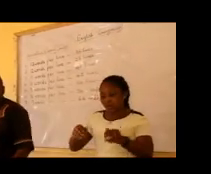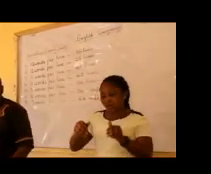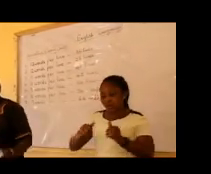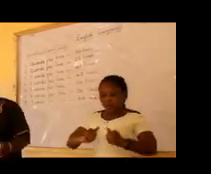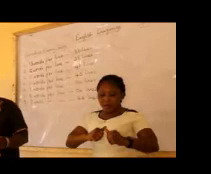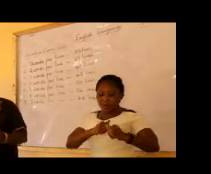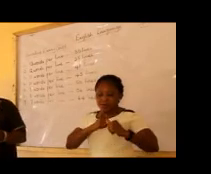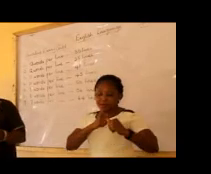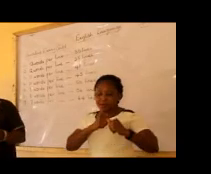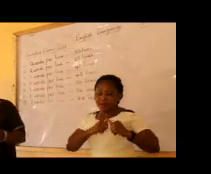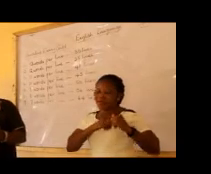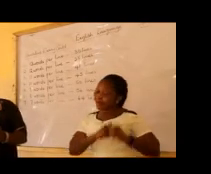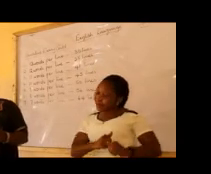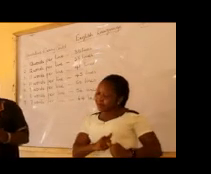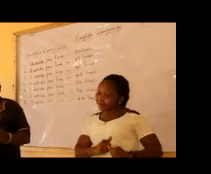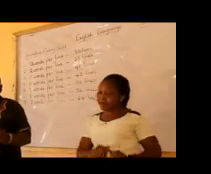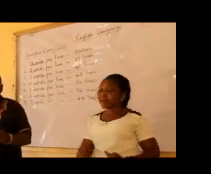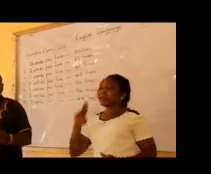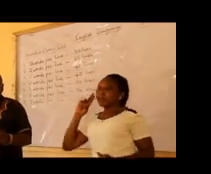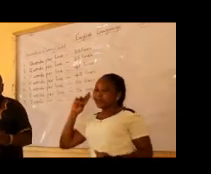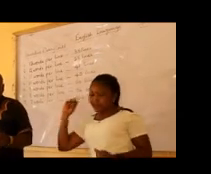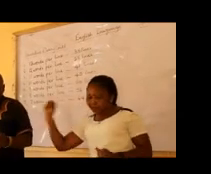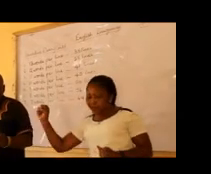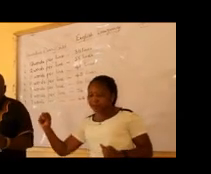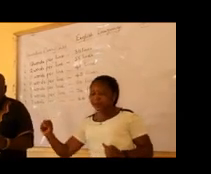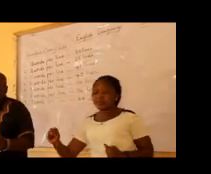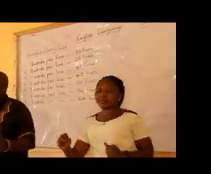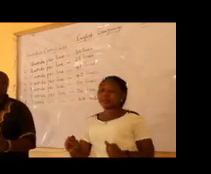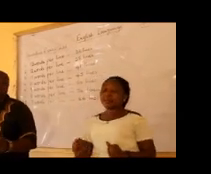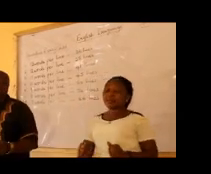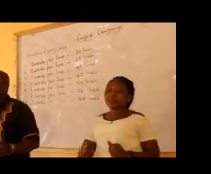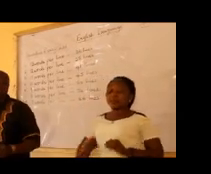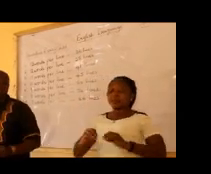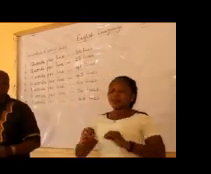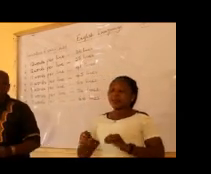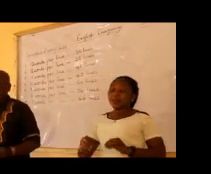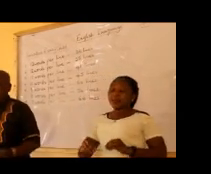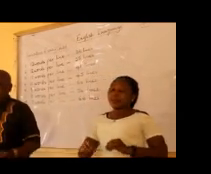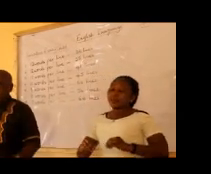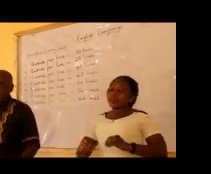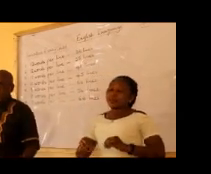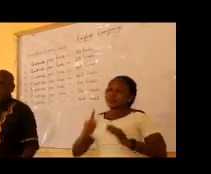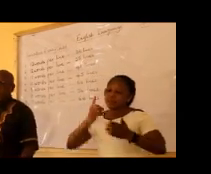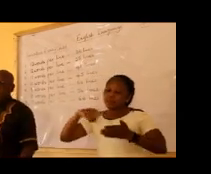giving you marks. So it helps the